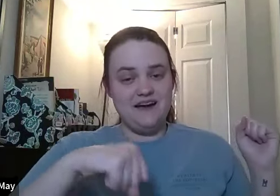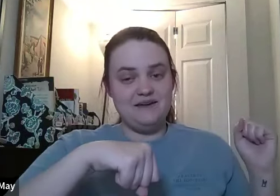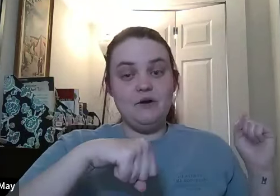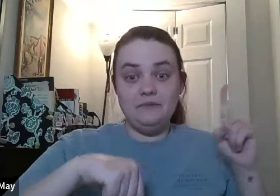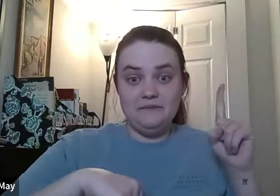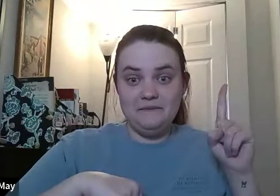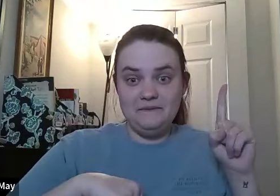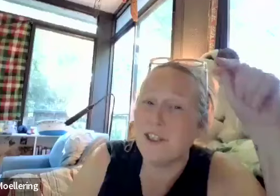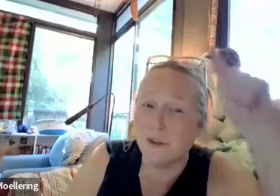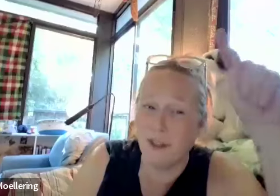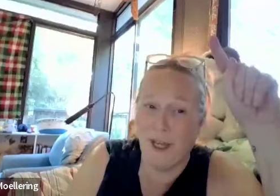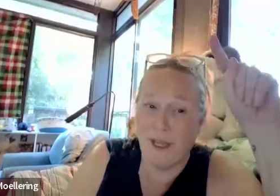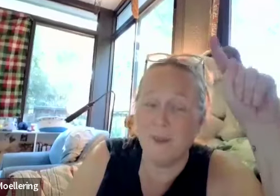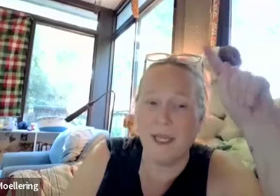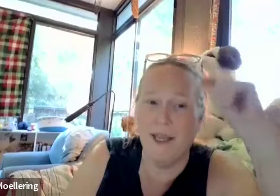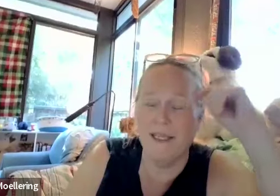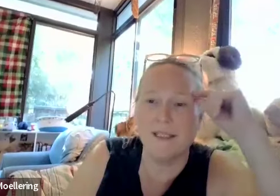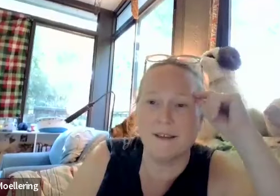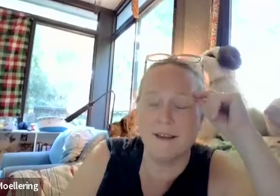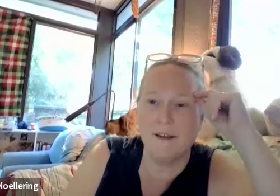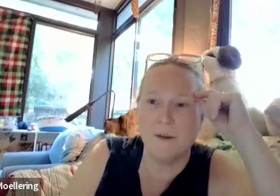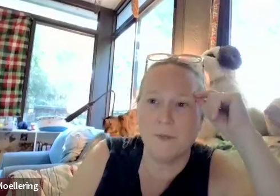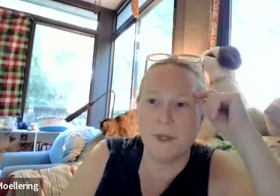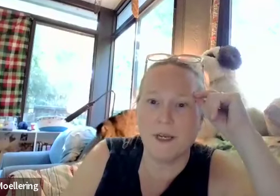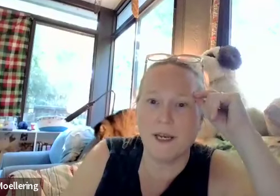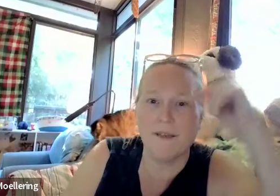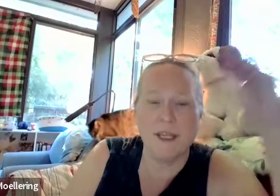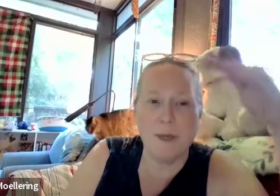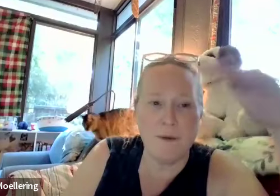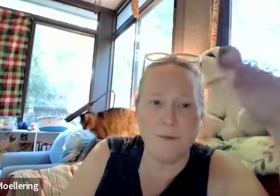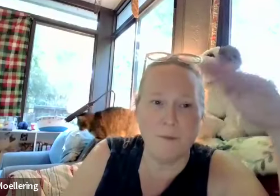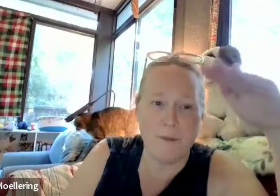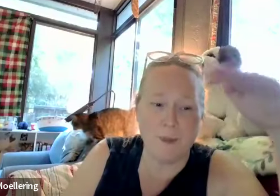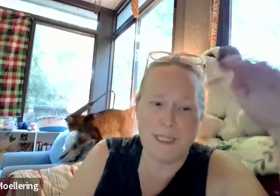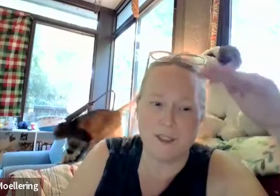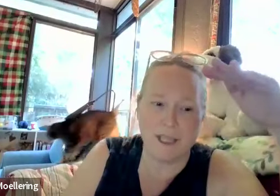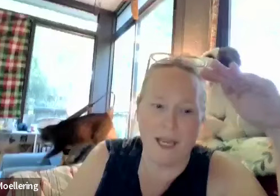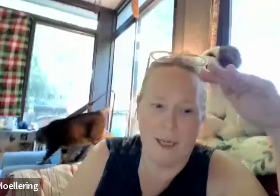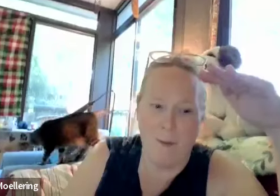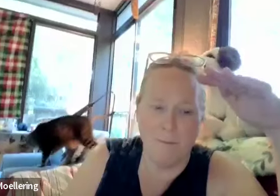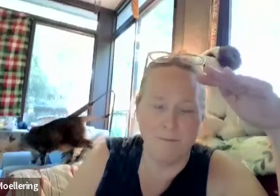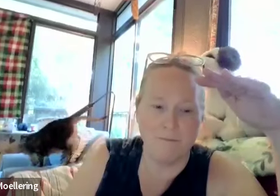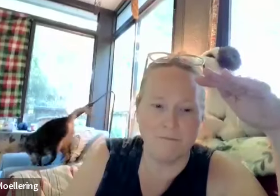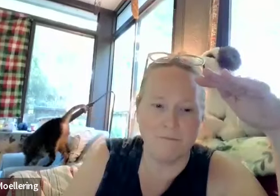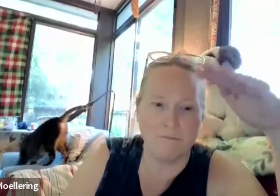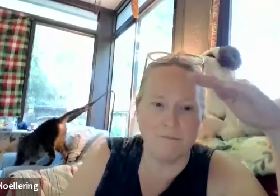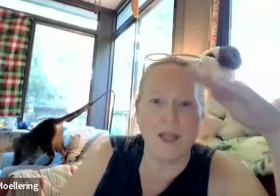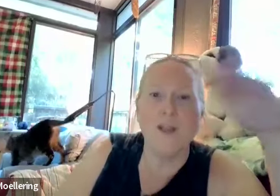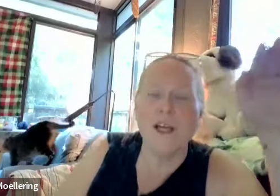time. Oh, I think you're good because I think we reached a